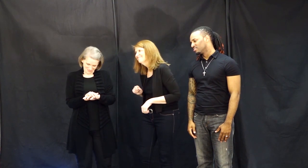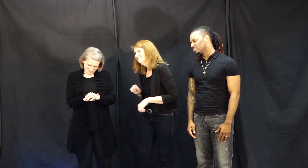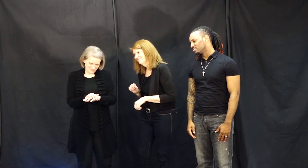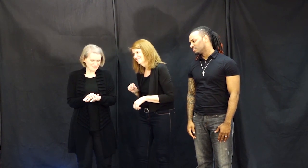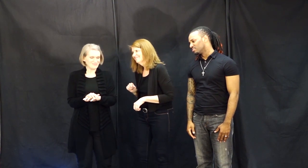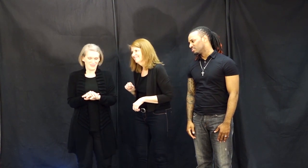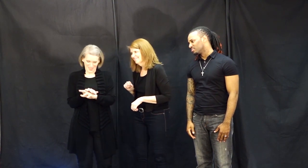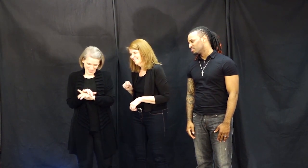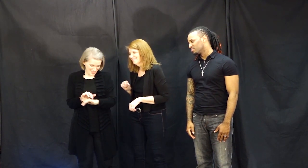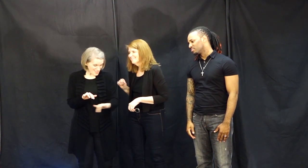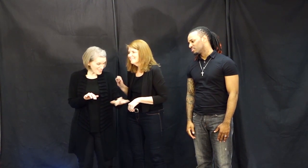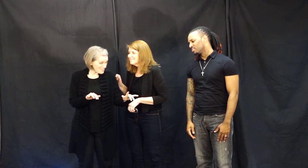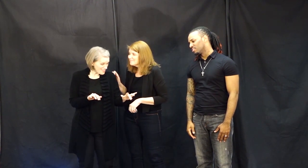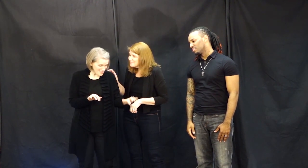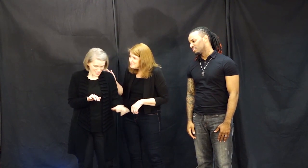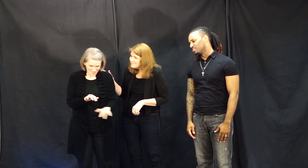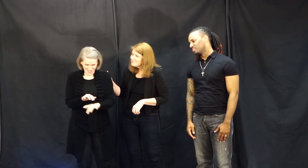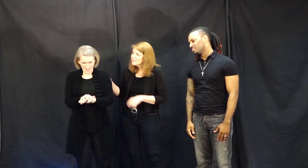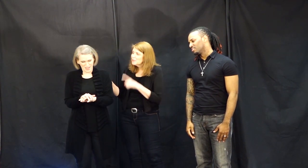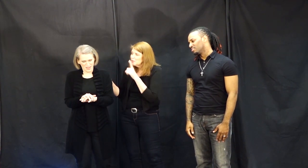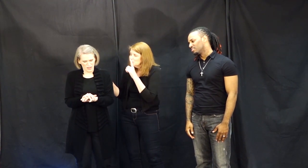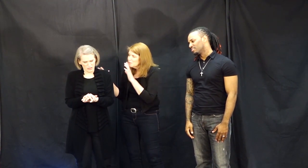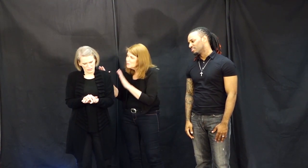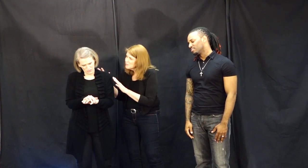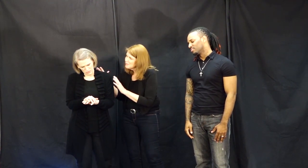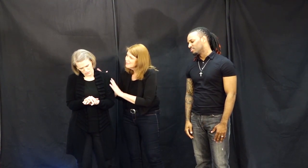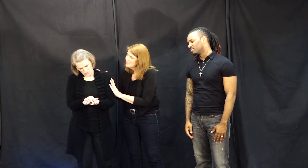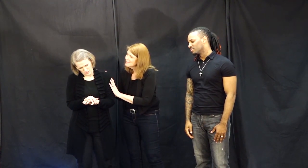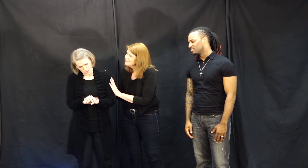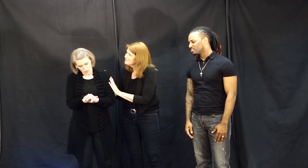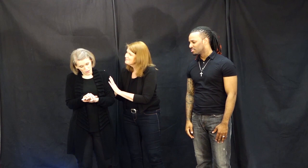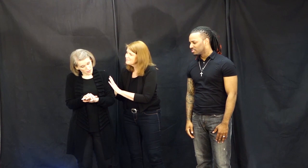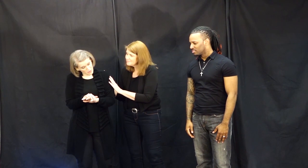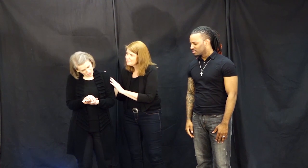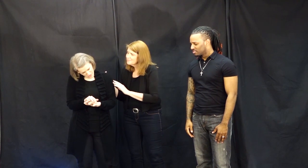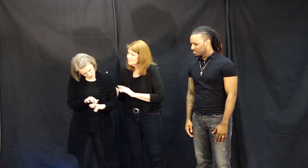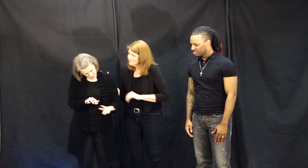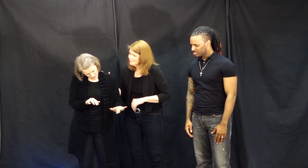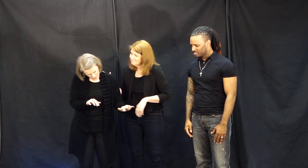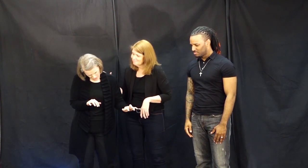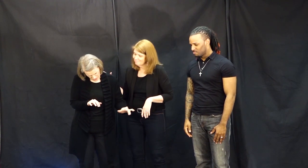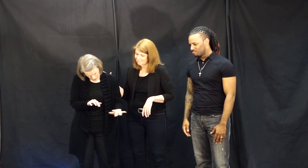would always change the line. Shh, I know. I would always change the line. I know.